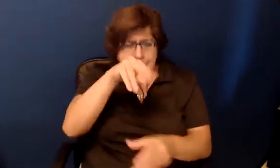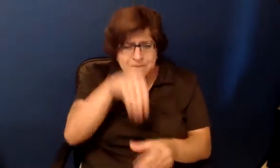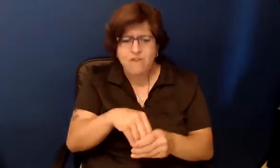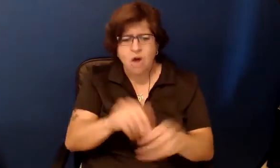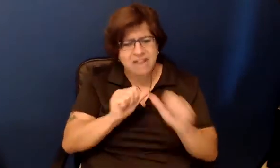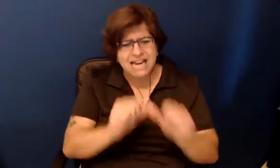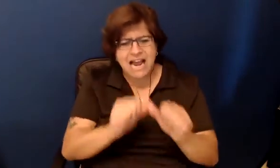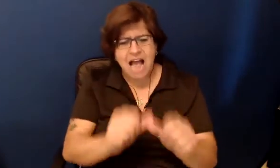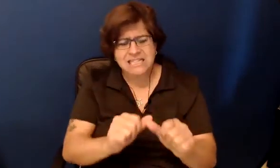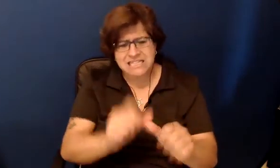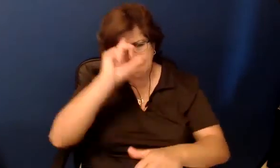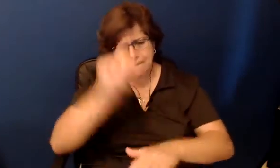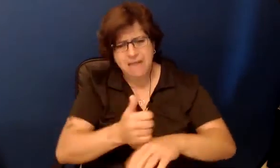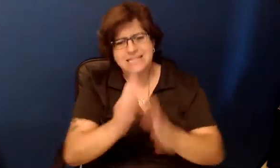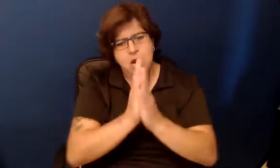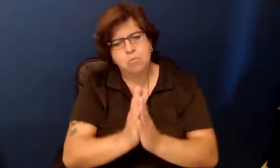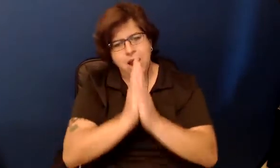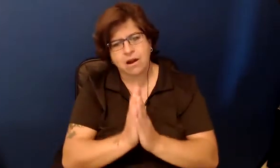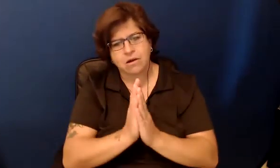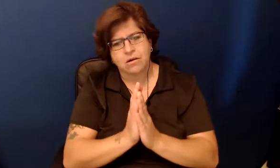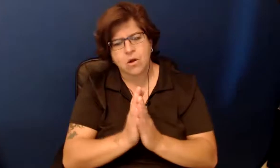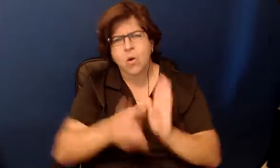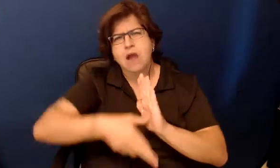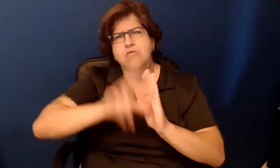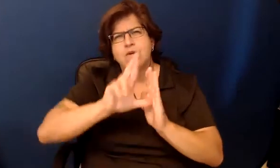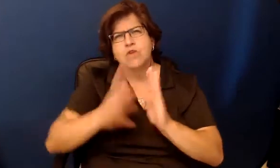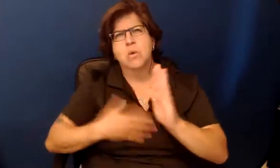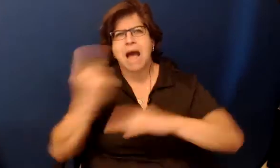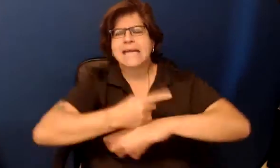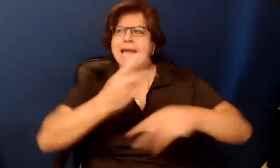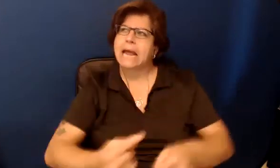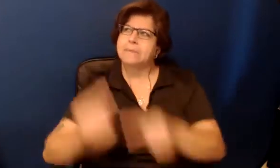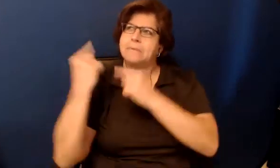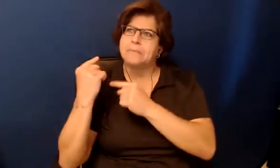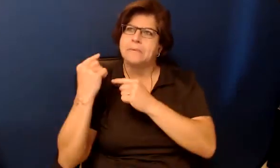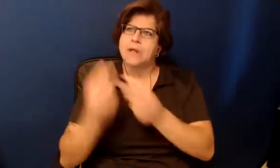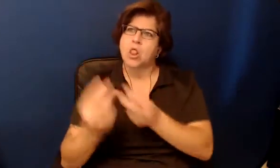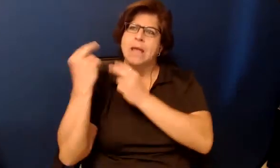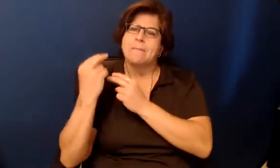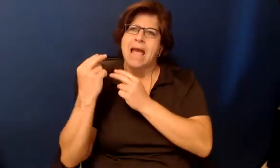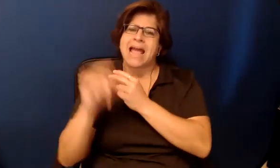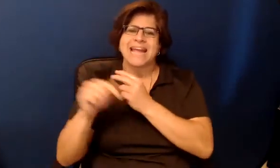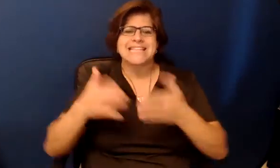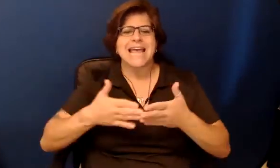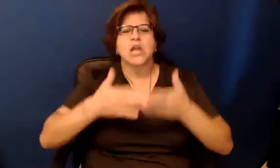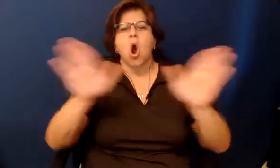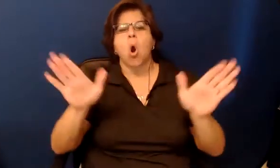night, when I review my day, and I go through that process, it's kind of like